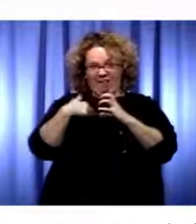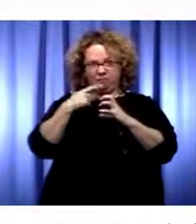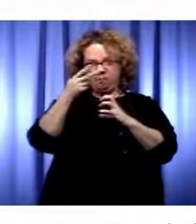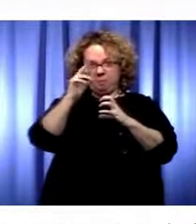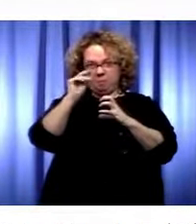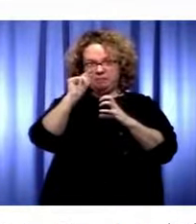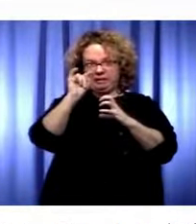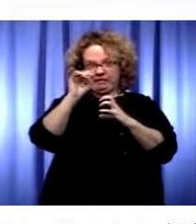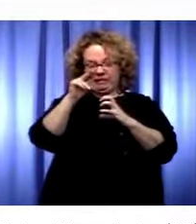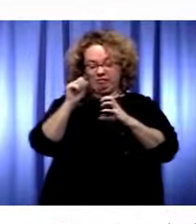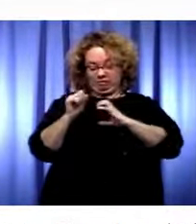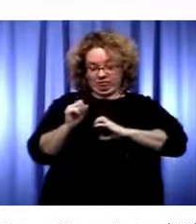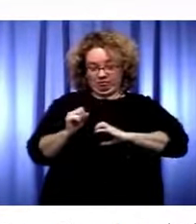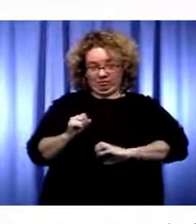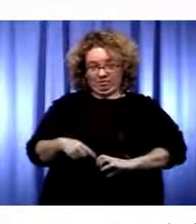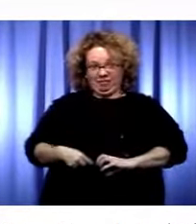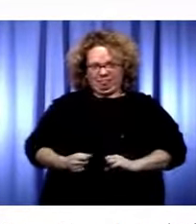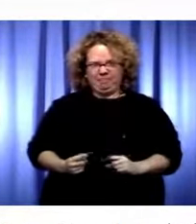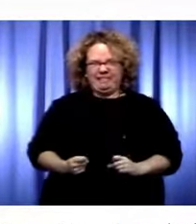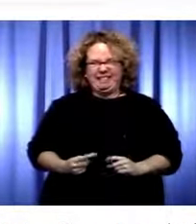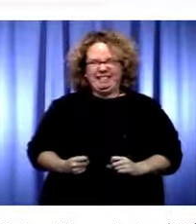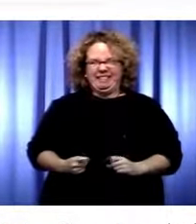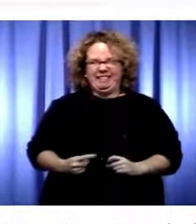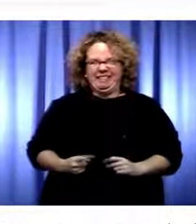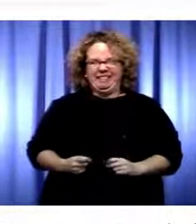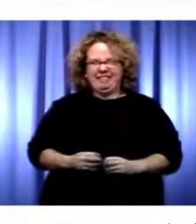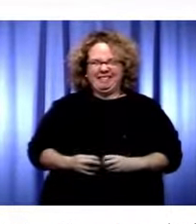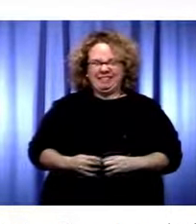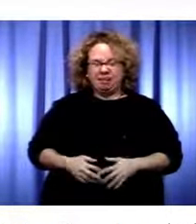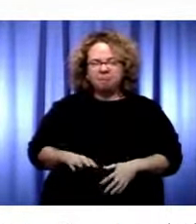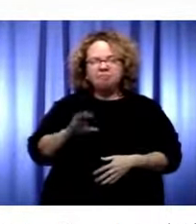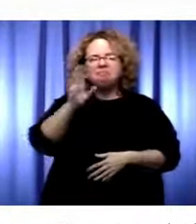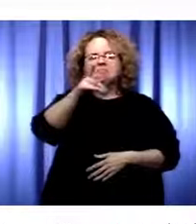with protein synthesis. When the bolus contains protein,